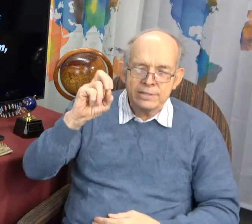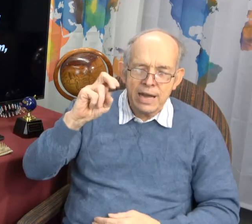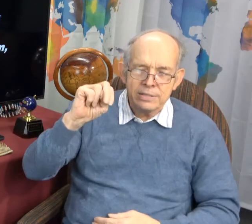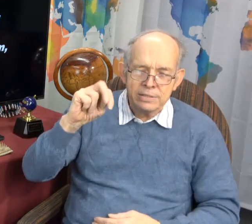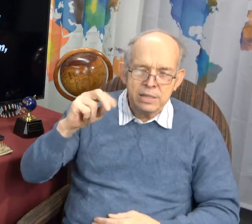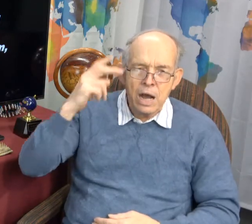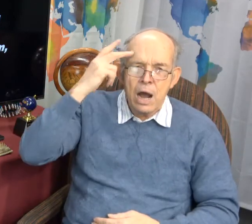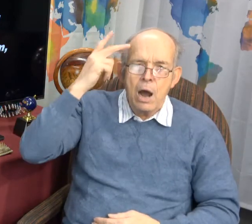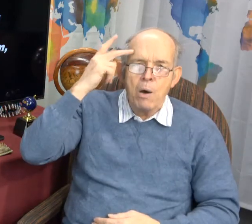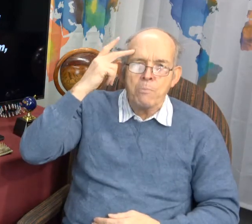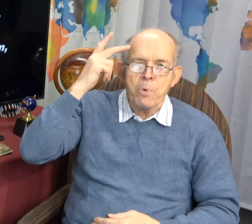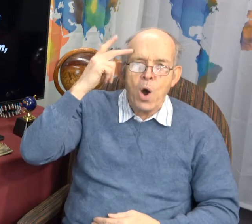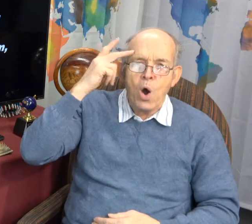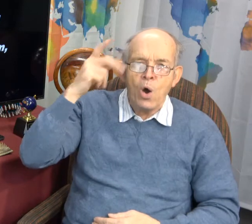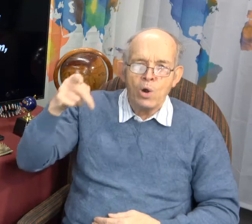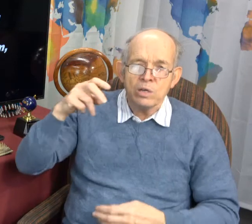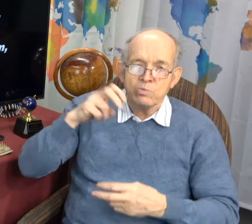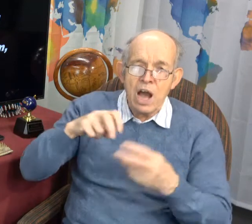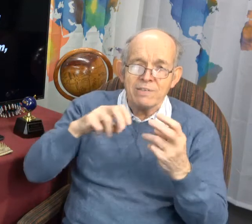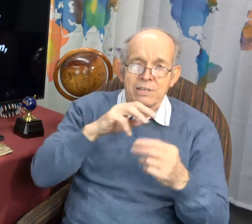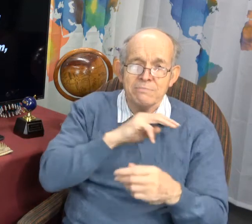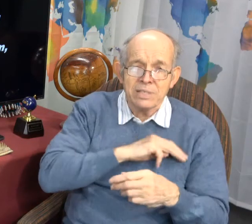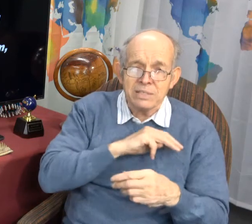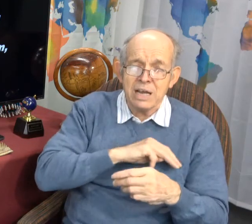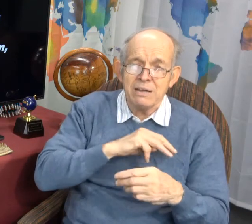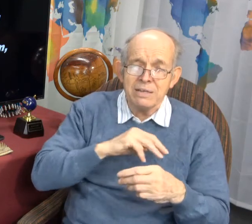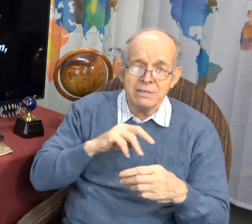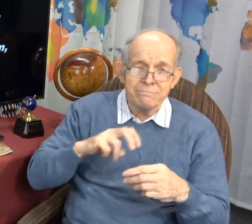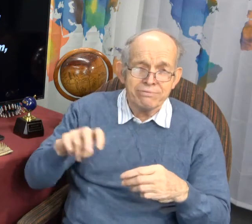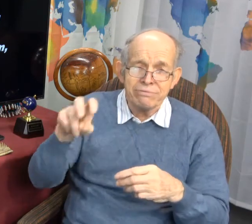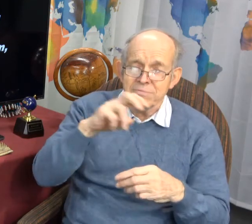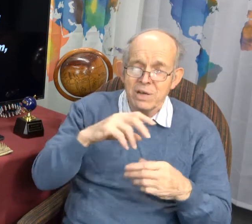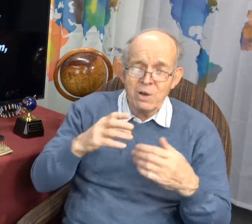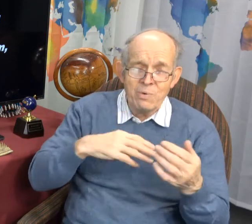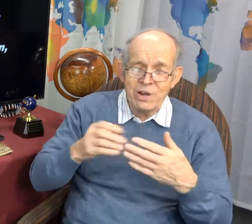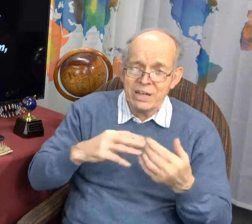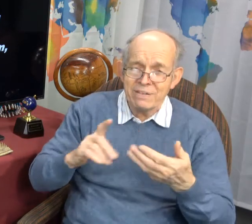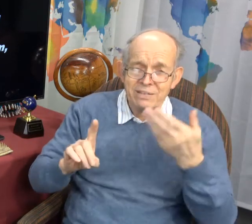hunted, poor, driver, missionary, whatever.